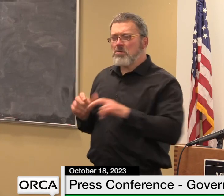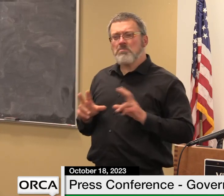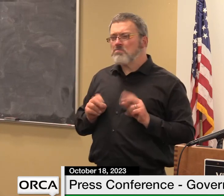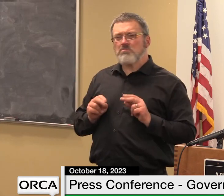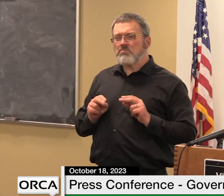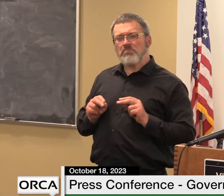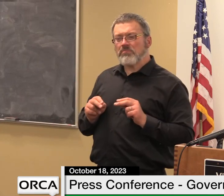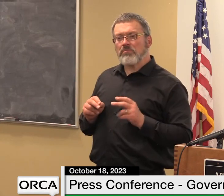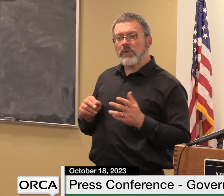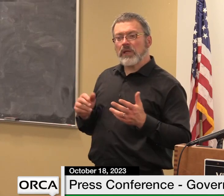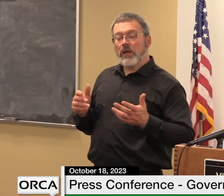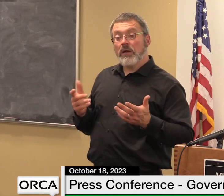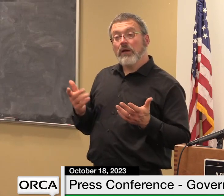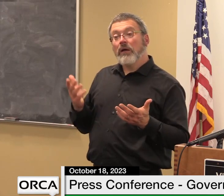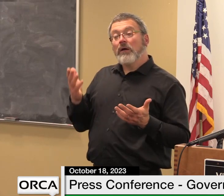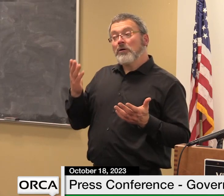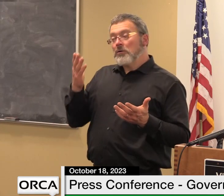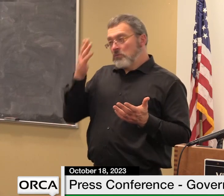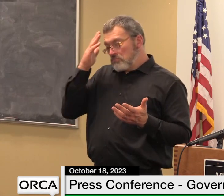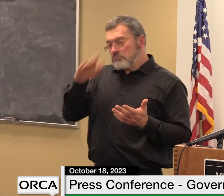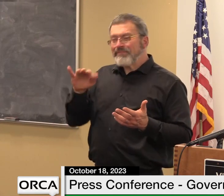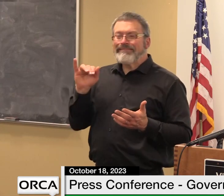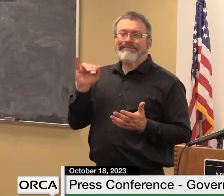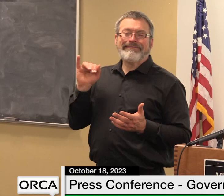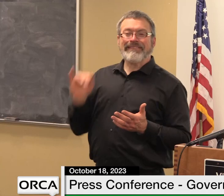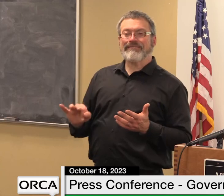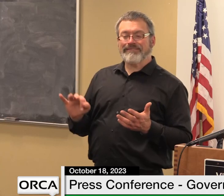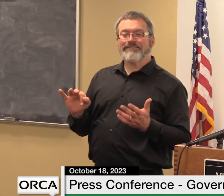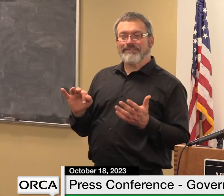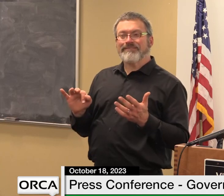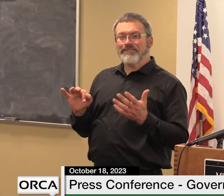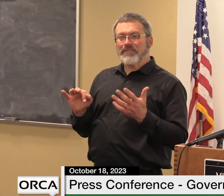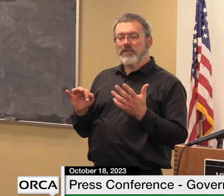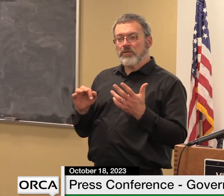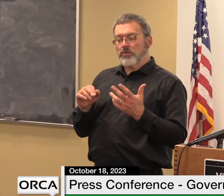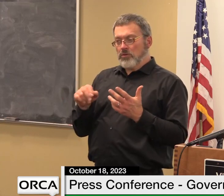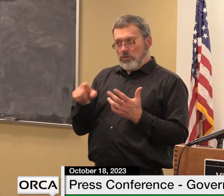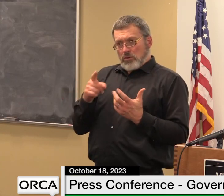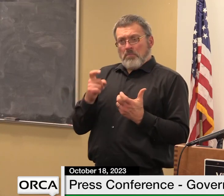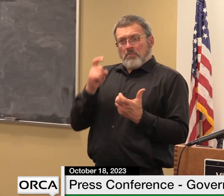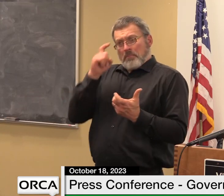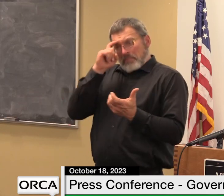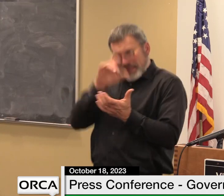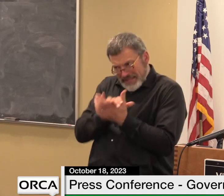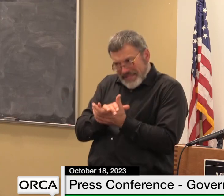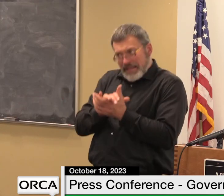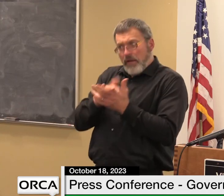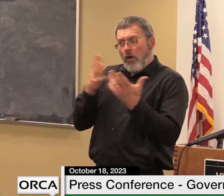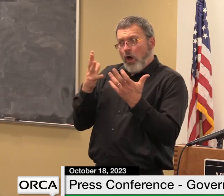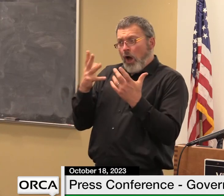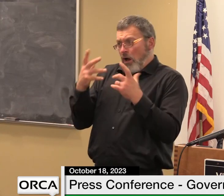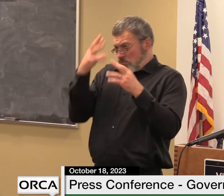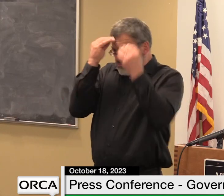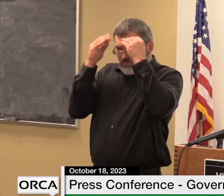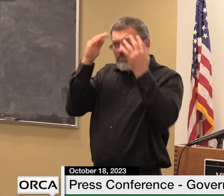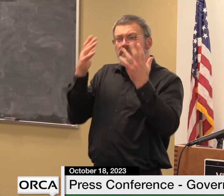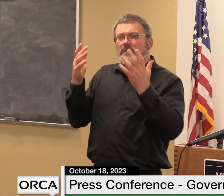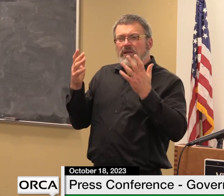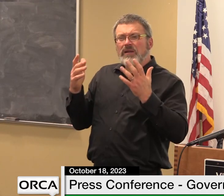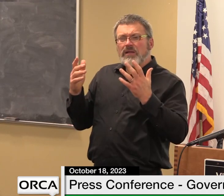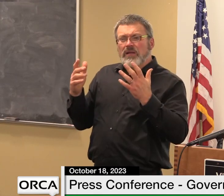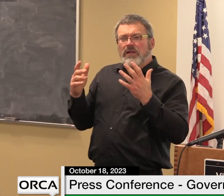you, anytime you want to confirm your beliefs or what you're thinking, you just have to change the channel and you'll get